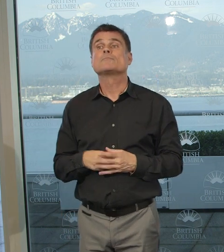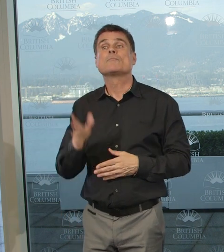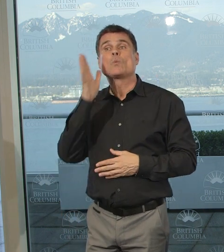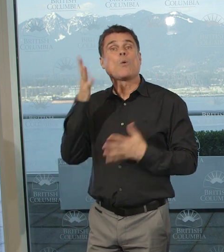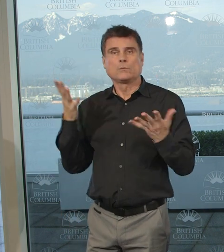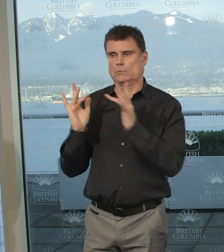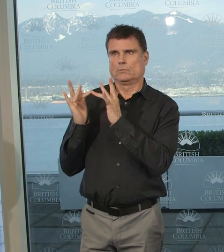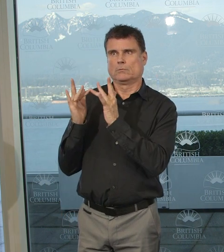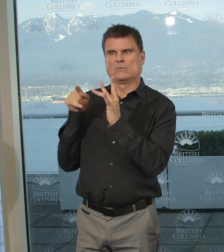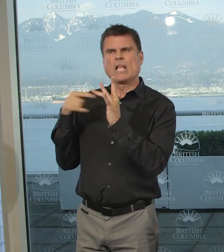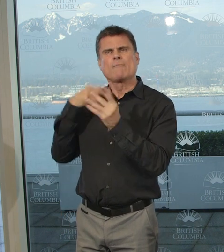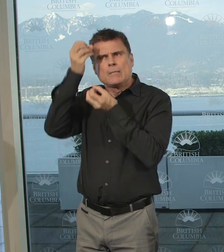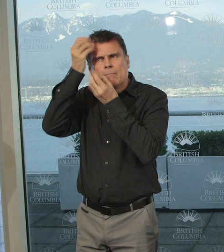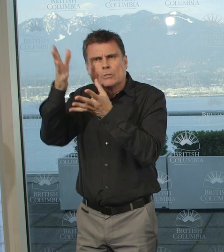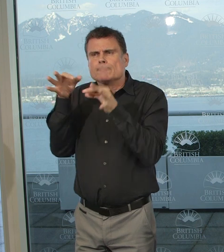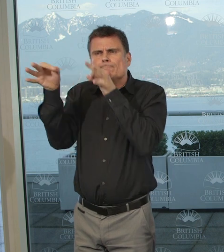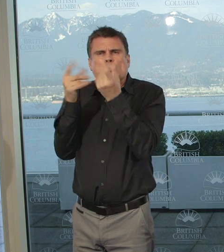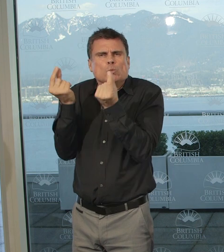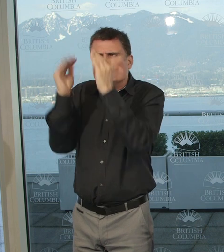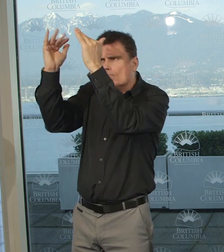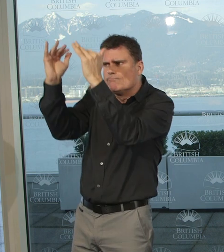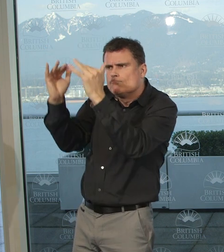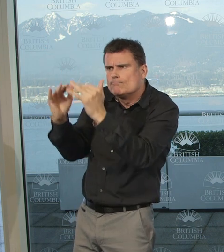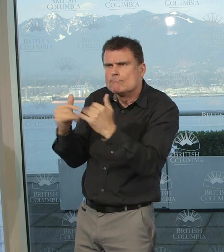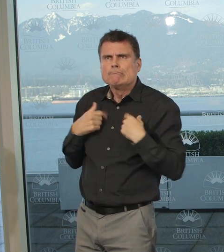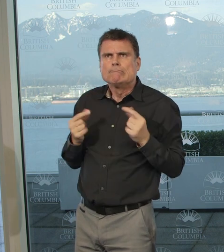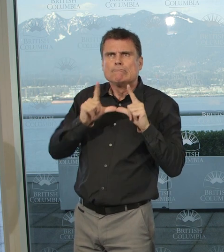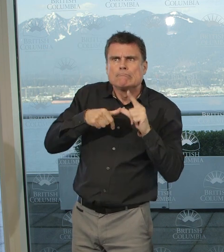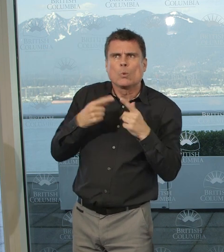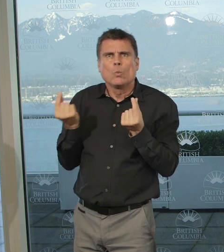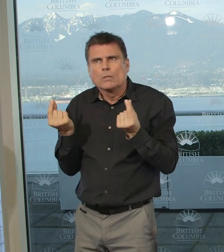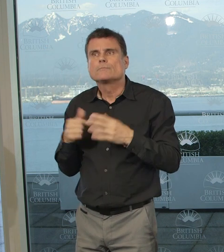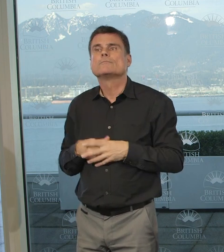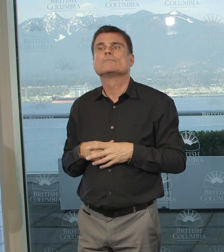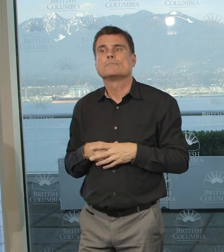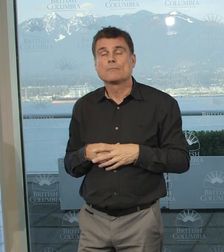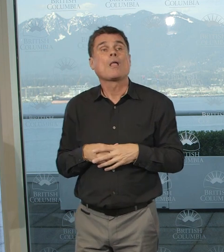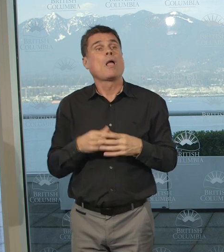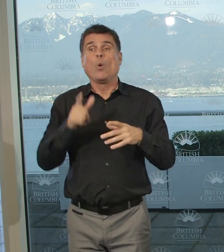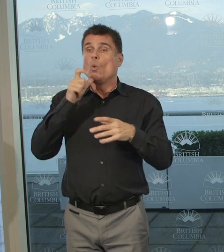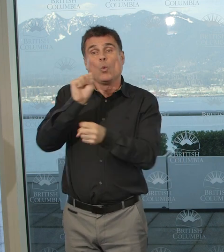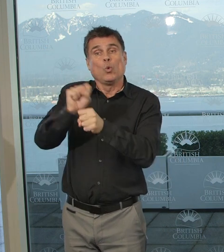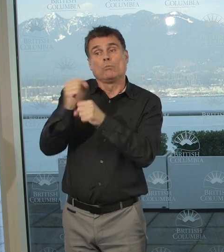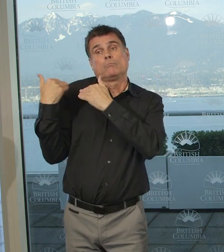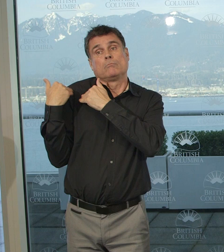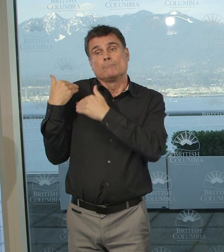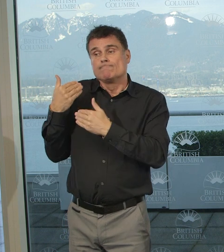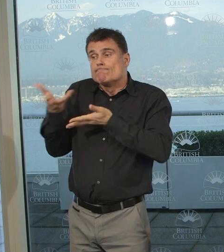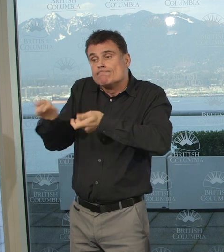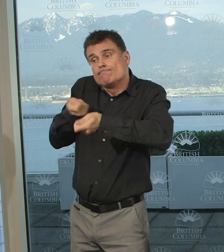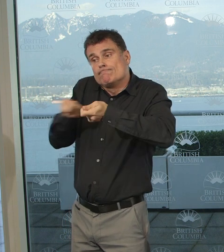thank all the people working at 811, which has been a lifeline for many people in British Columbia, answering literally thousands of calls a